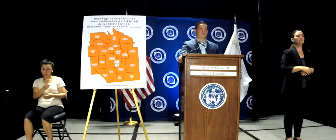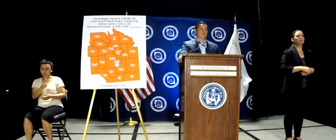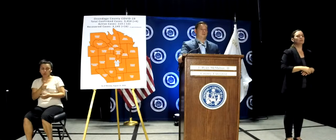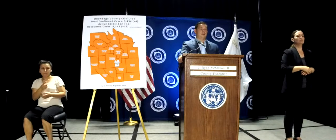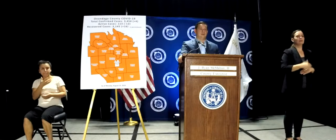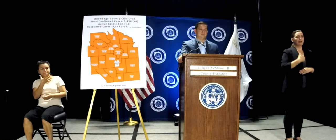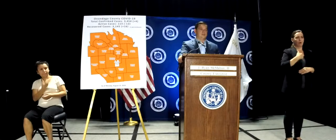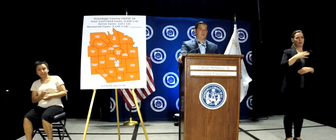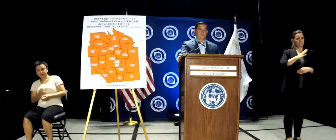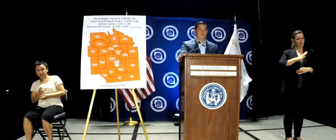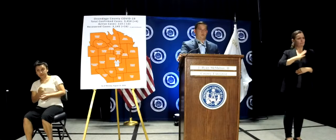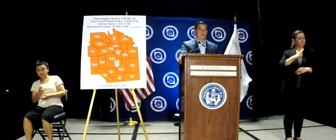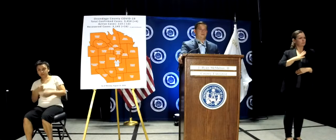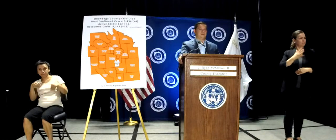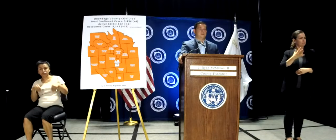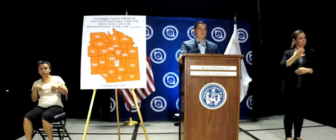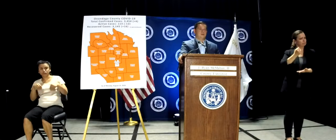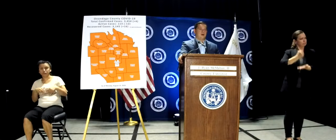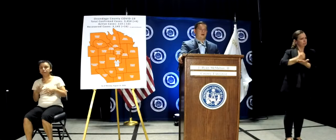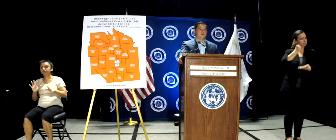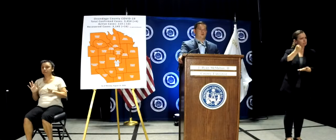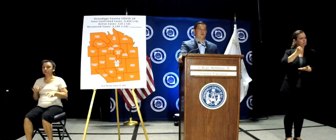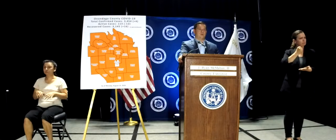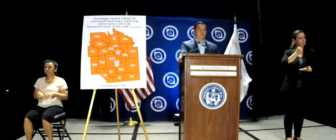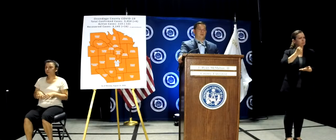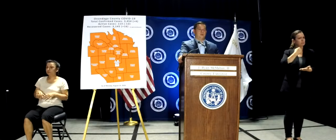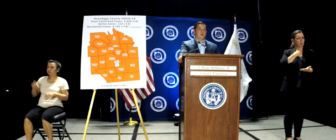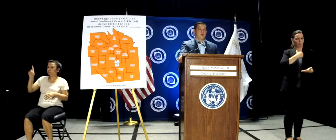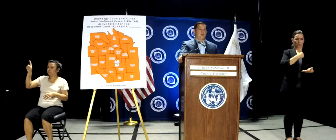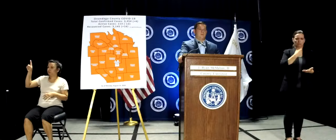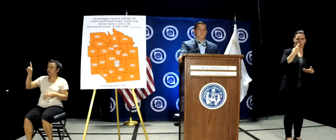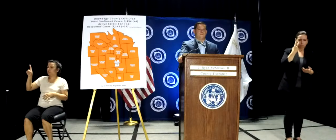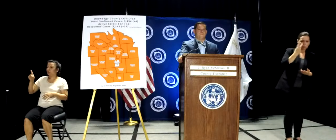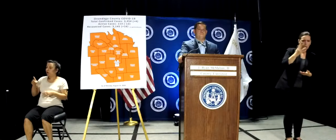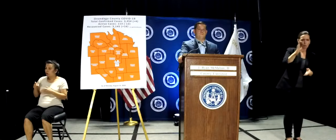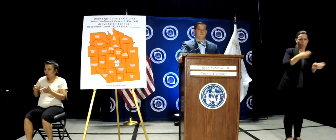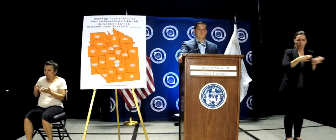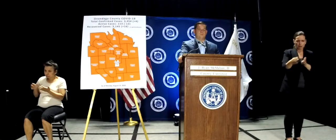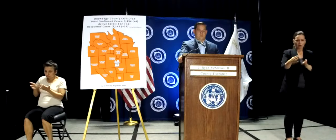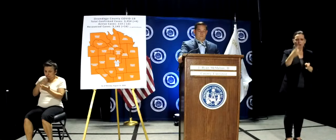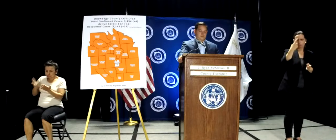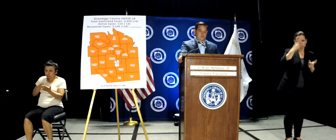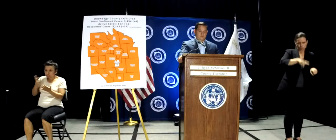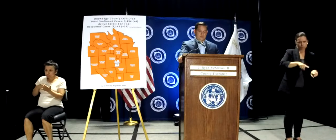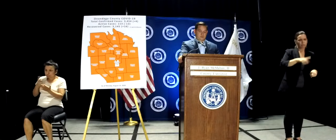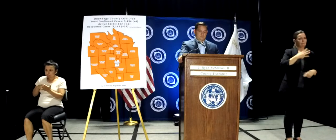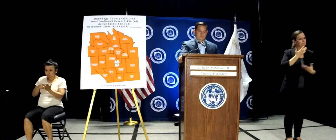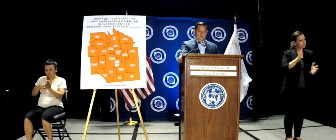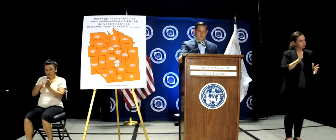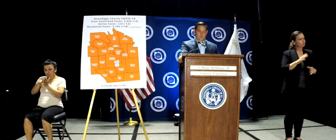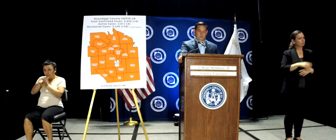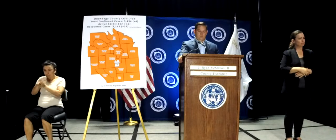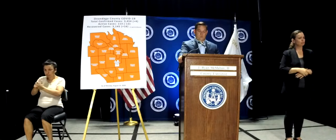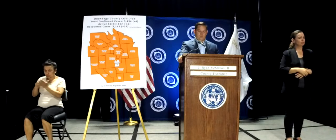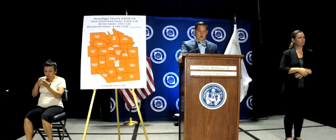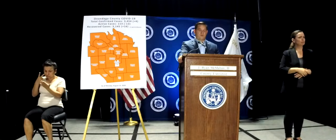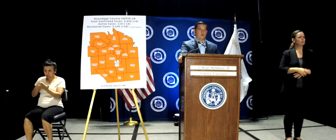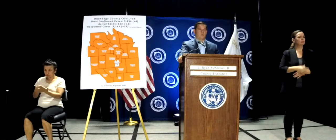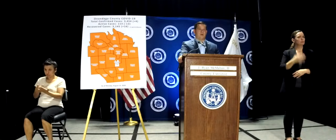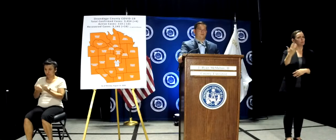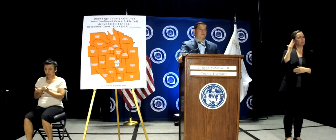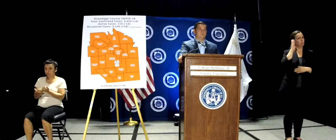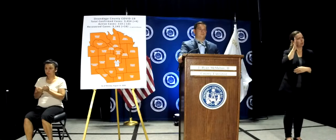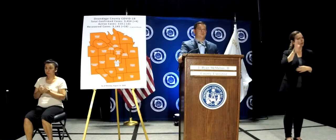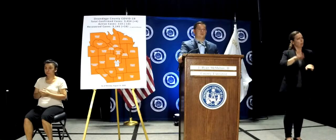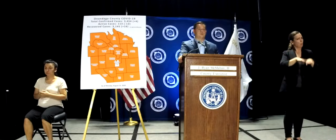that's good. Let the state review the plans. Certainly, it seems like whatever